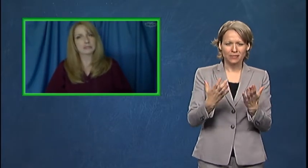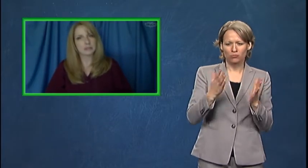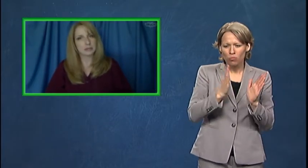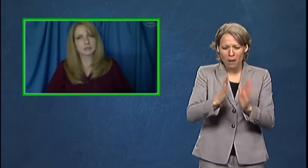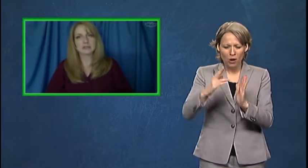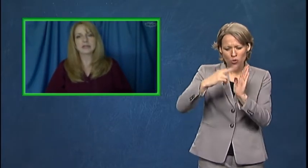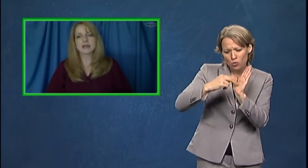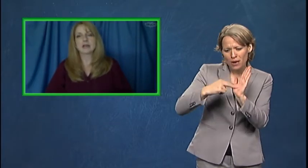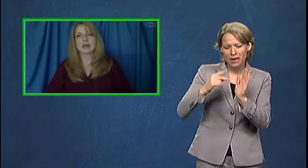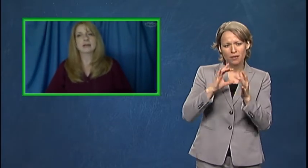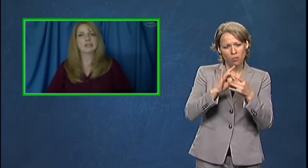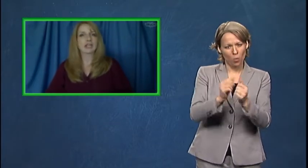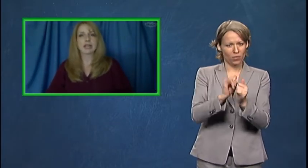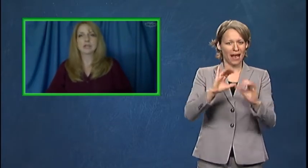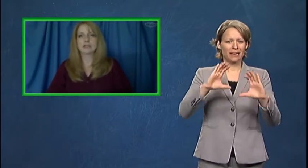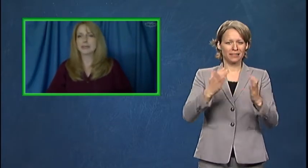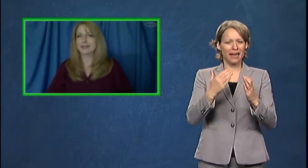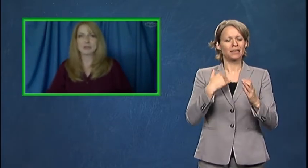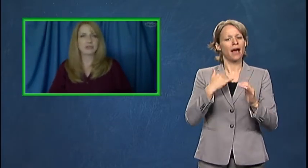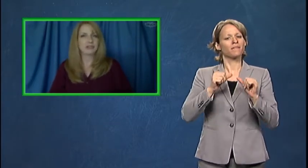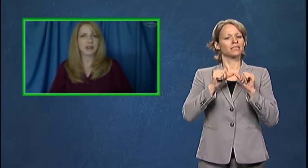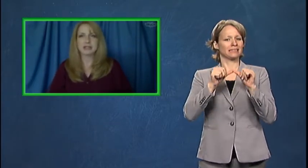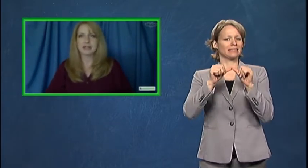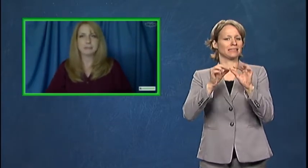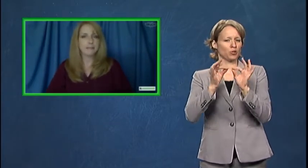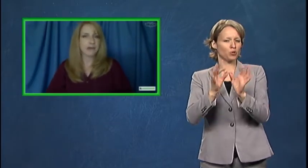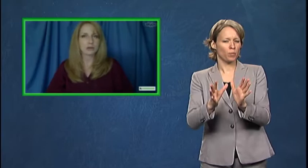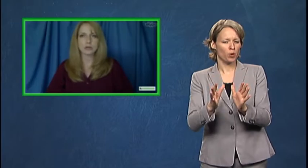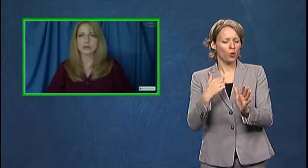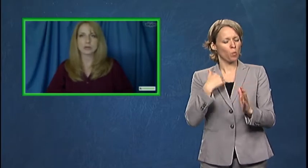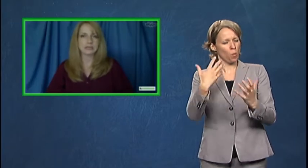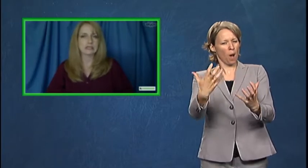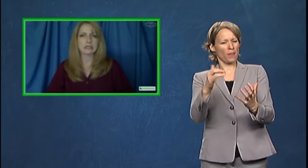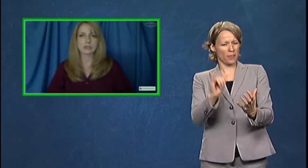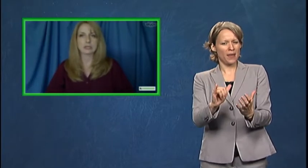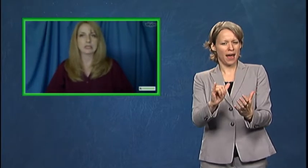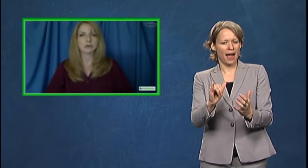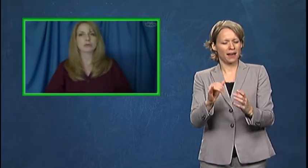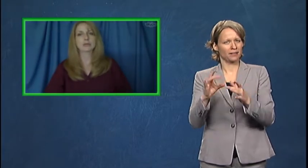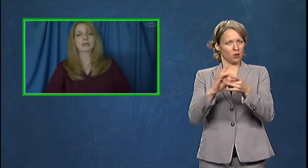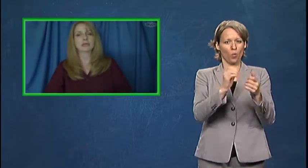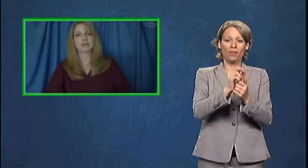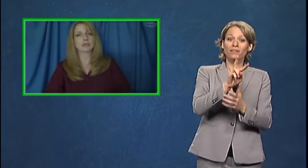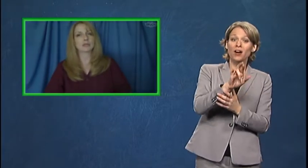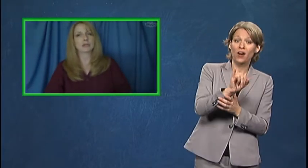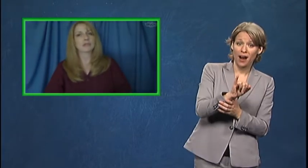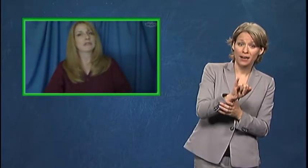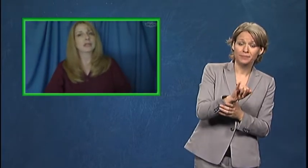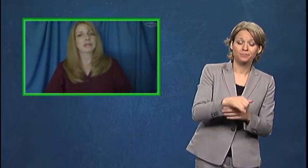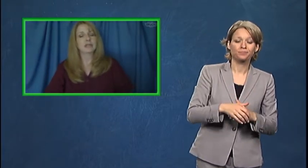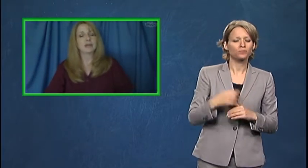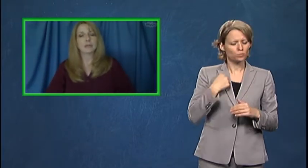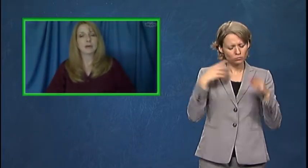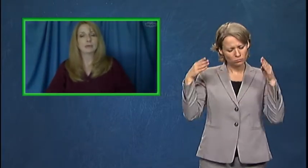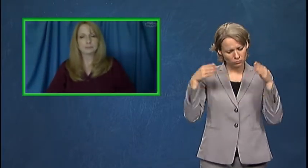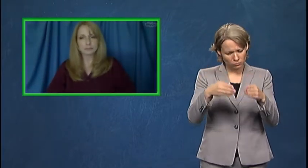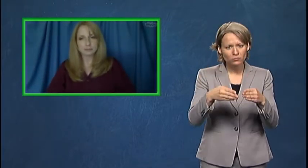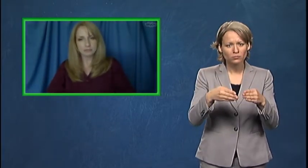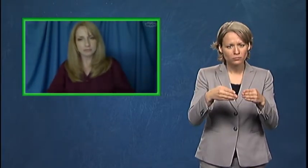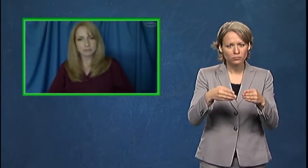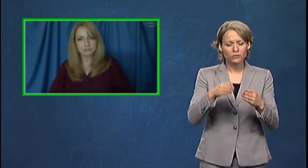focus exclusively on higher education. We don't provide any medical or business or legal interpreting via video